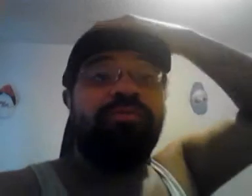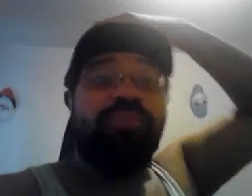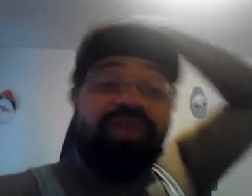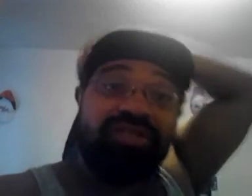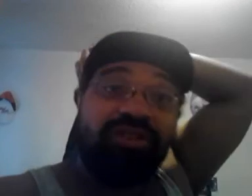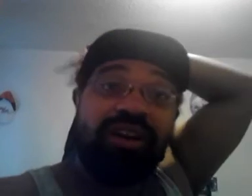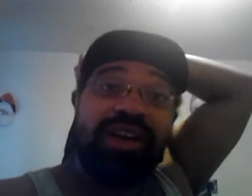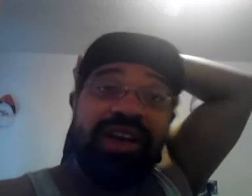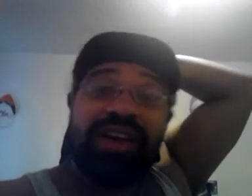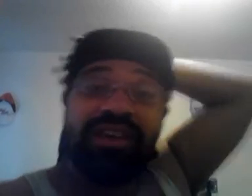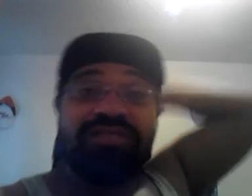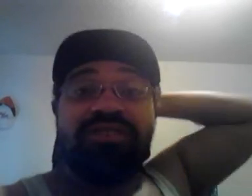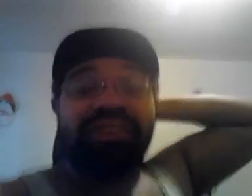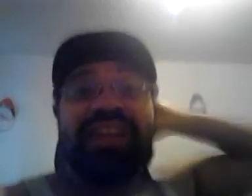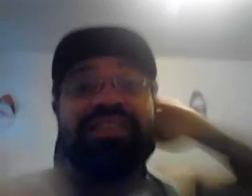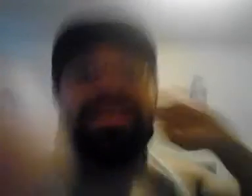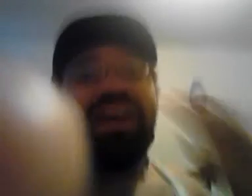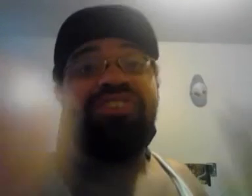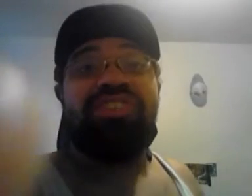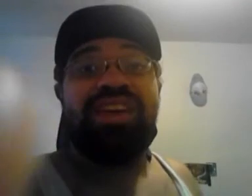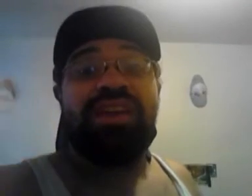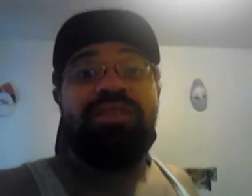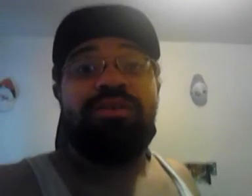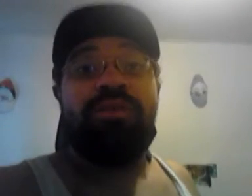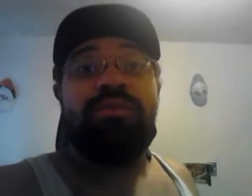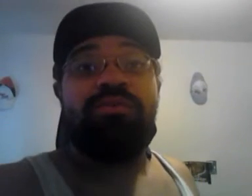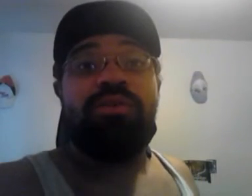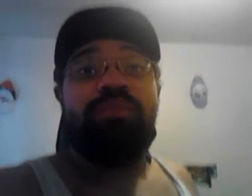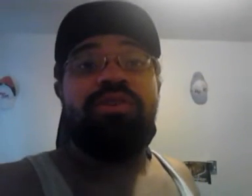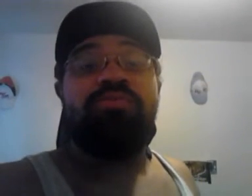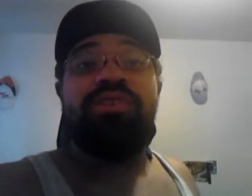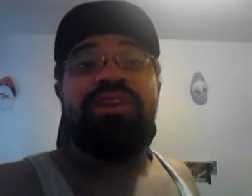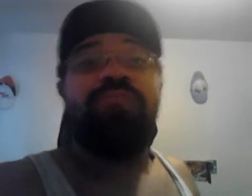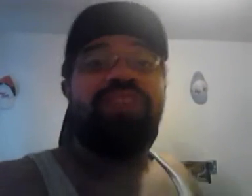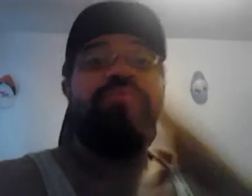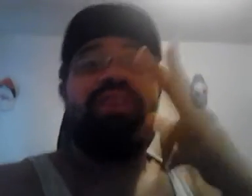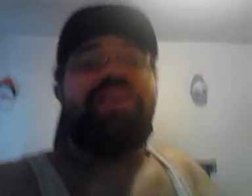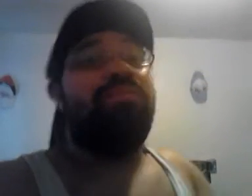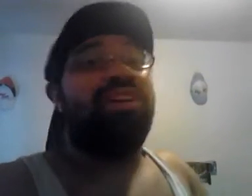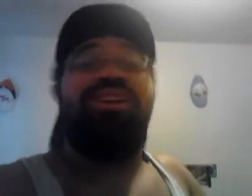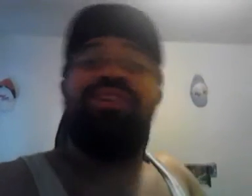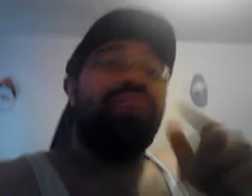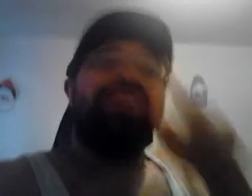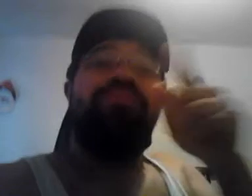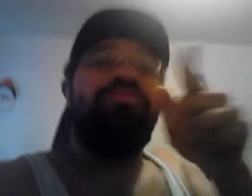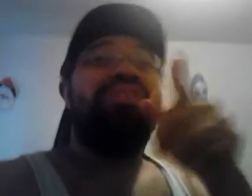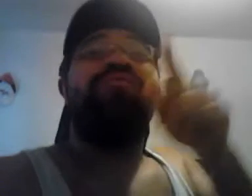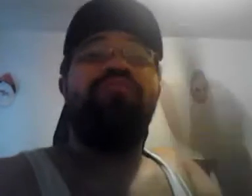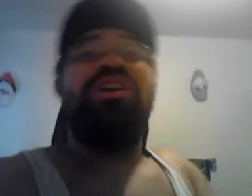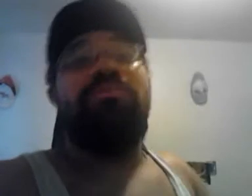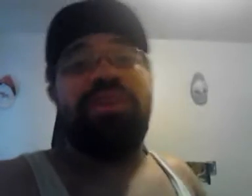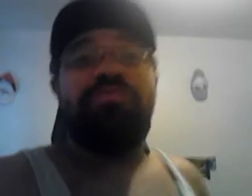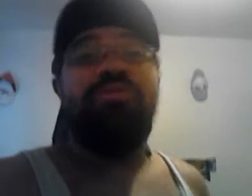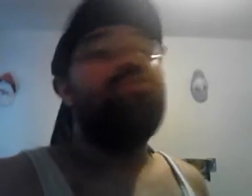book and start gaining the knowledge and gain what's really about to become. Because pick up a book and read, people.